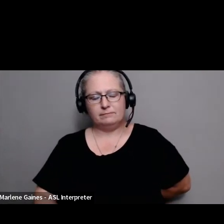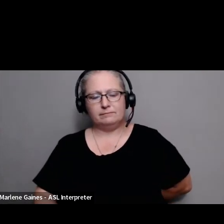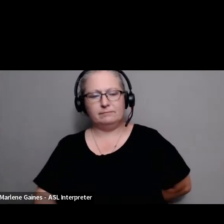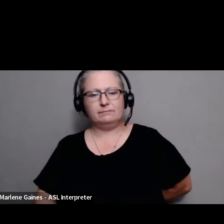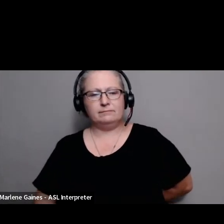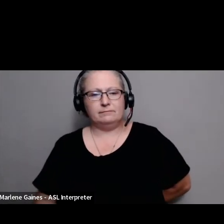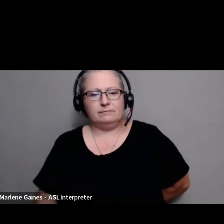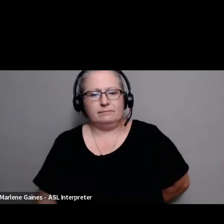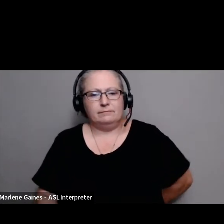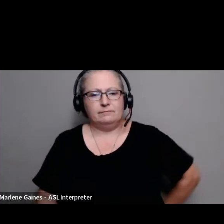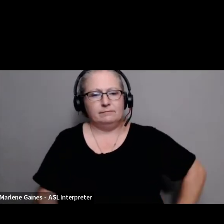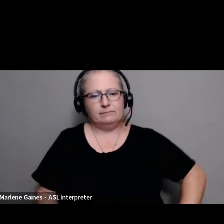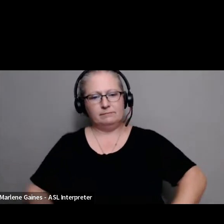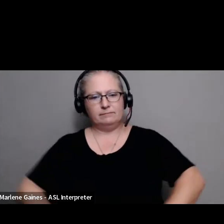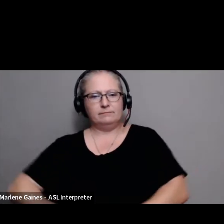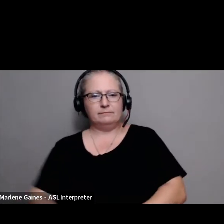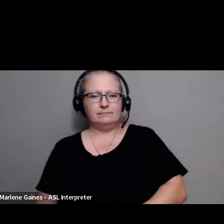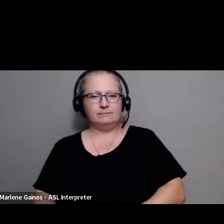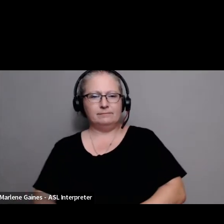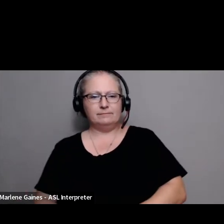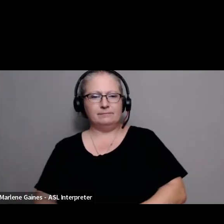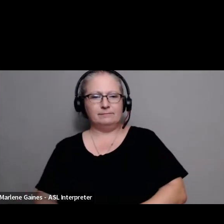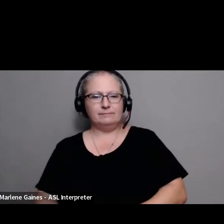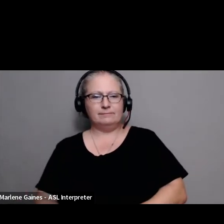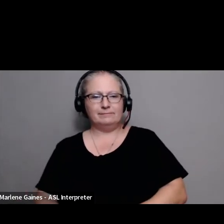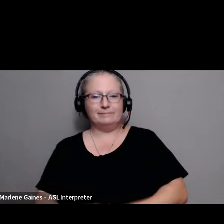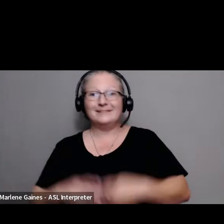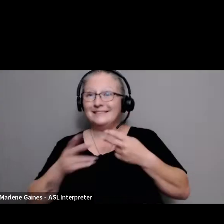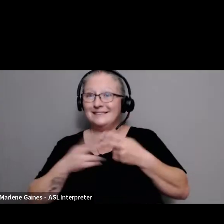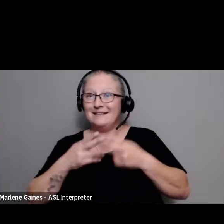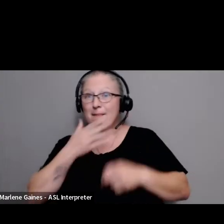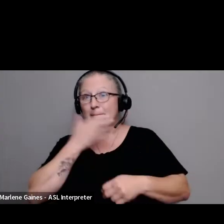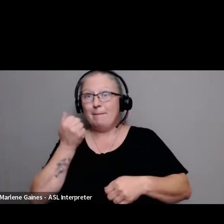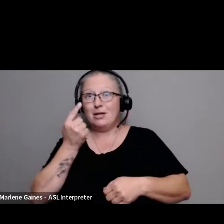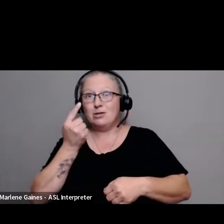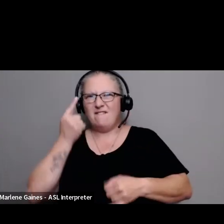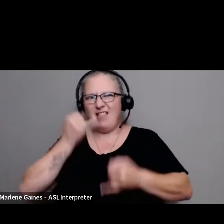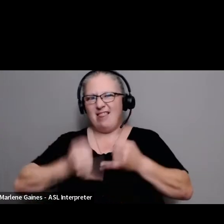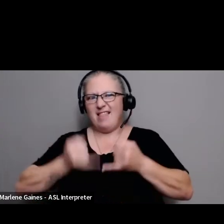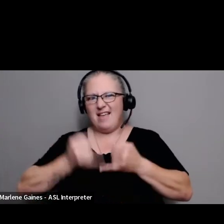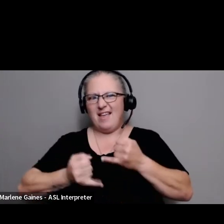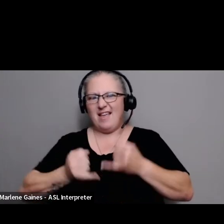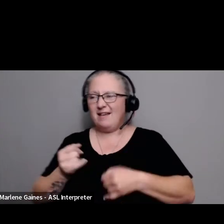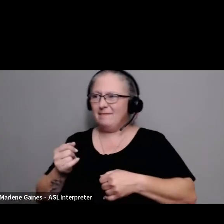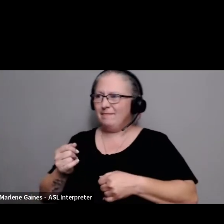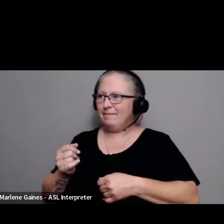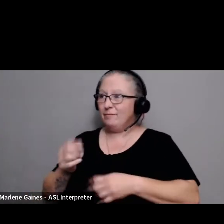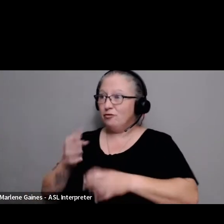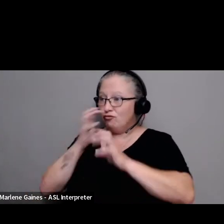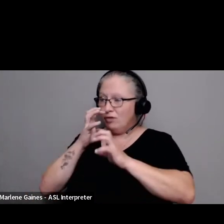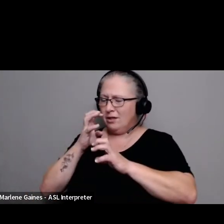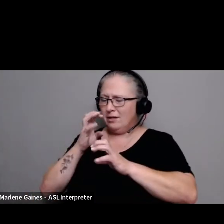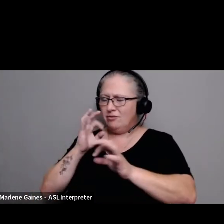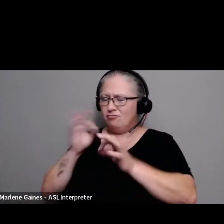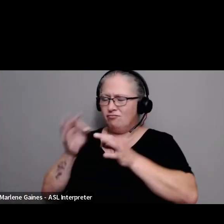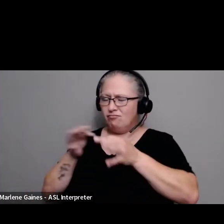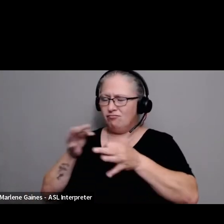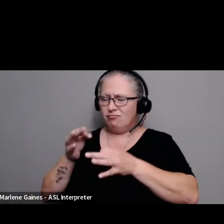All right, Lily. All right, we're saving the best for last. Yeah. Given strict instructions, communications. All